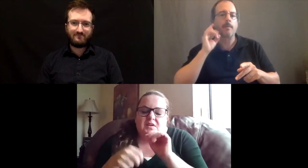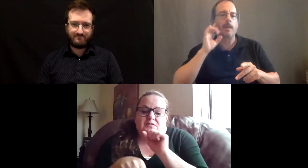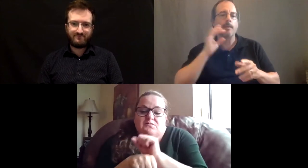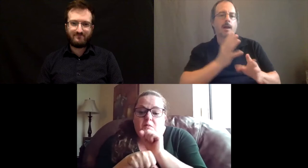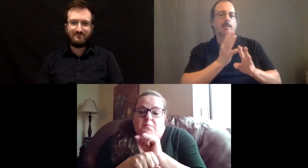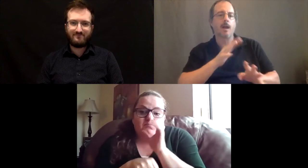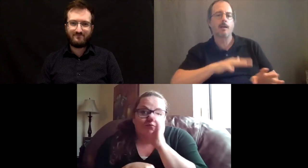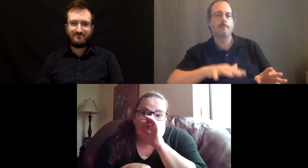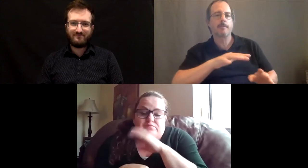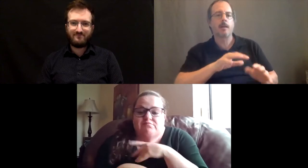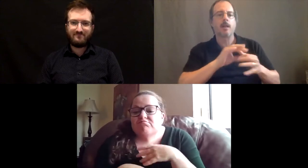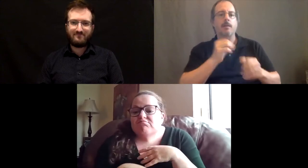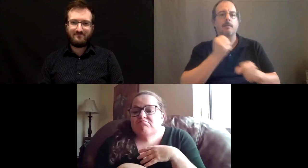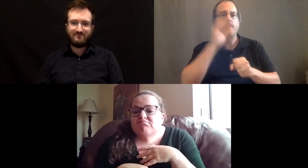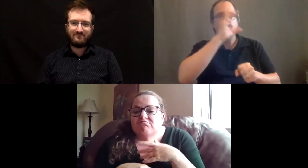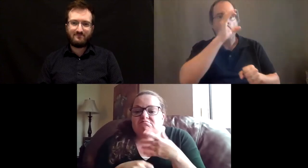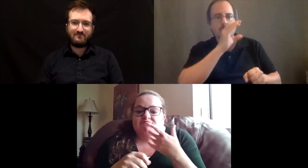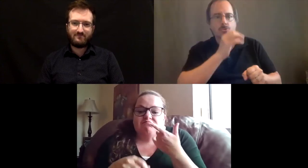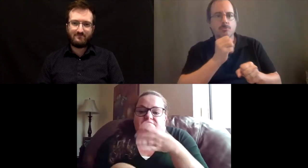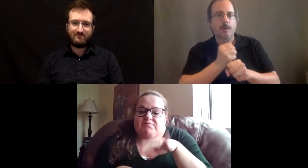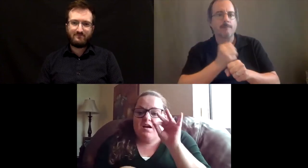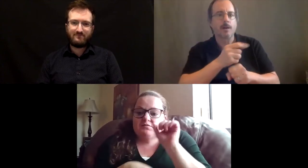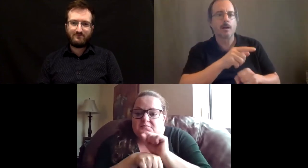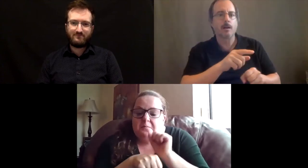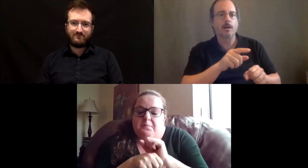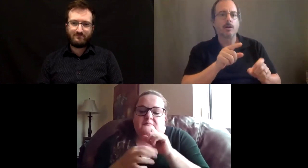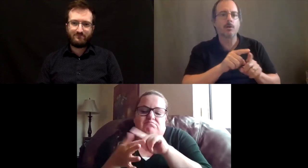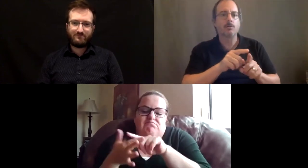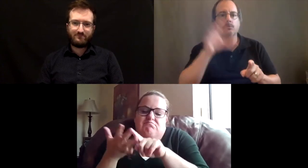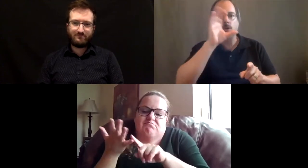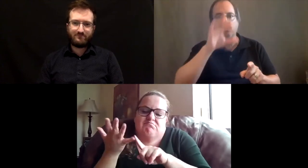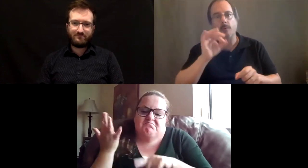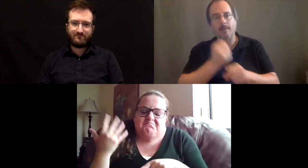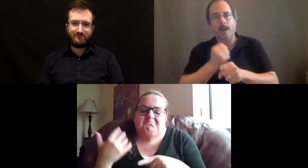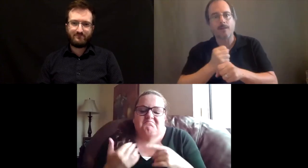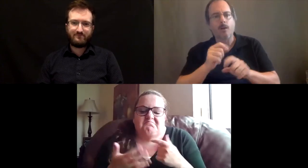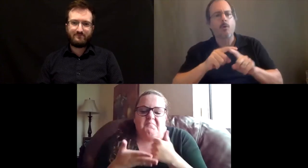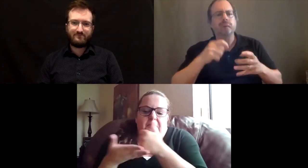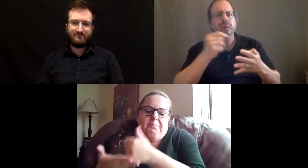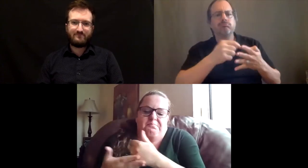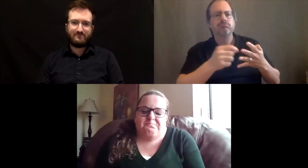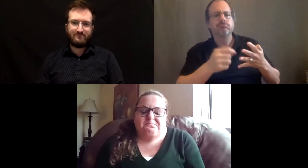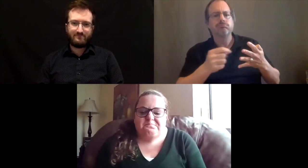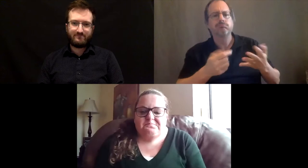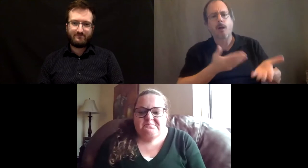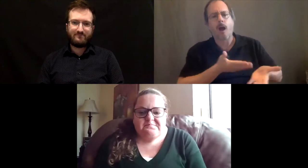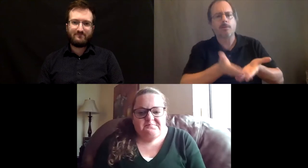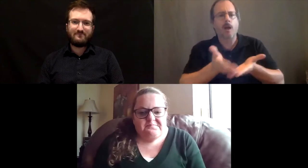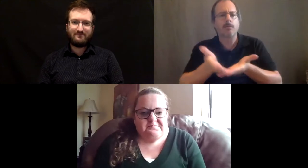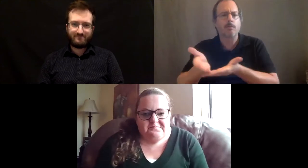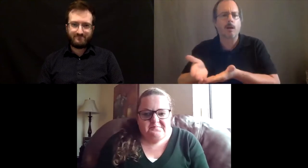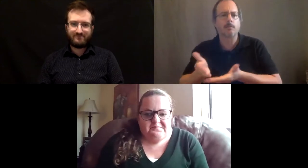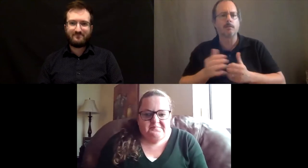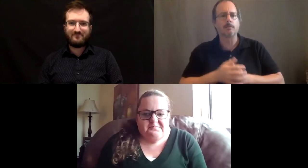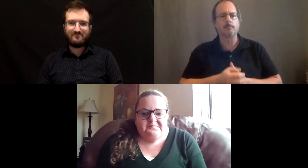hearing consumers. I help them in job searches, finding employment, and a lot of